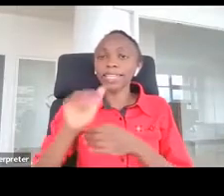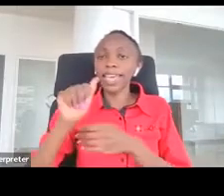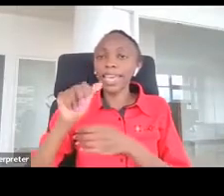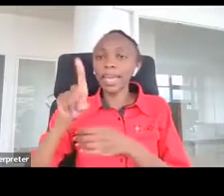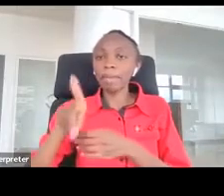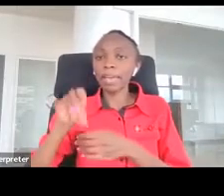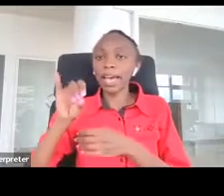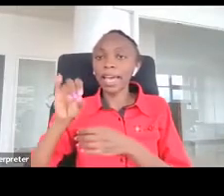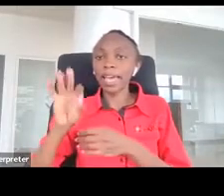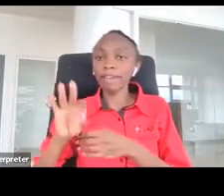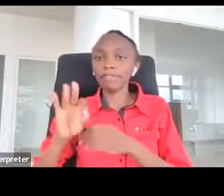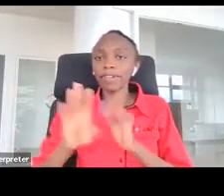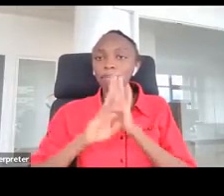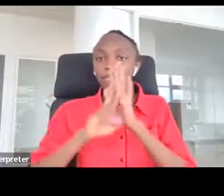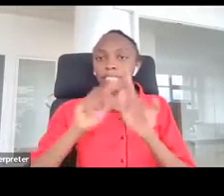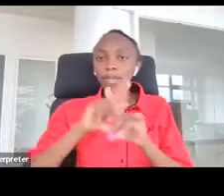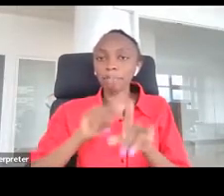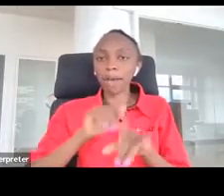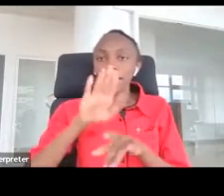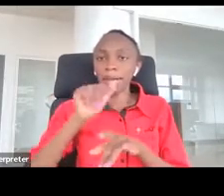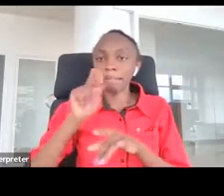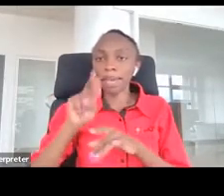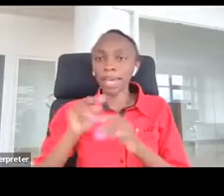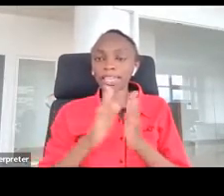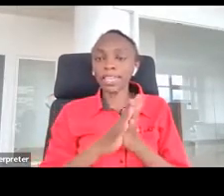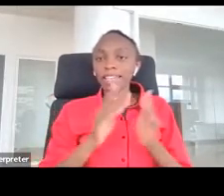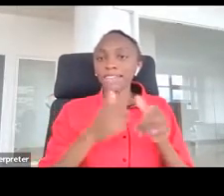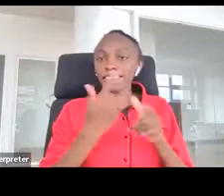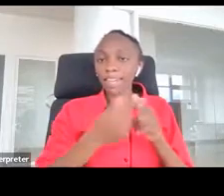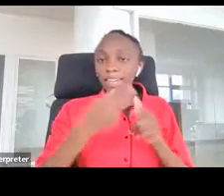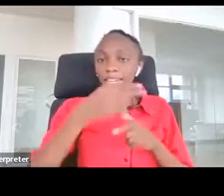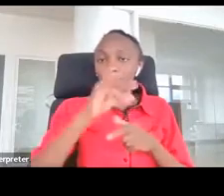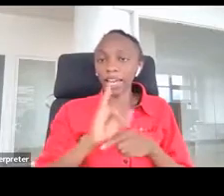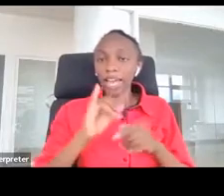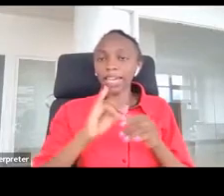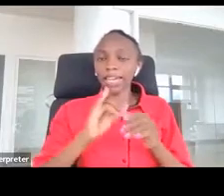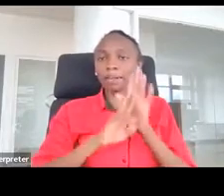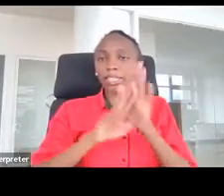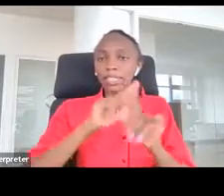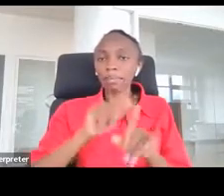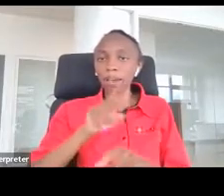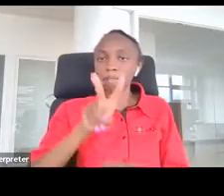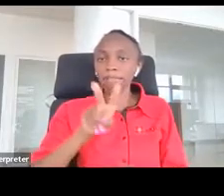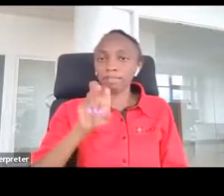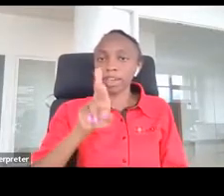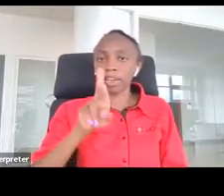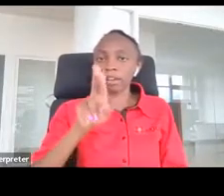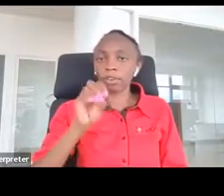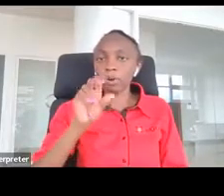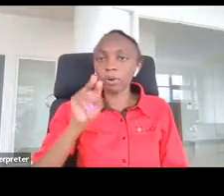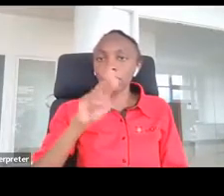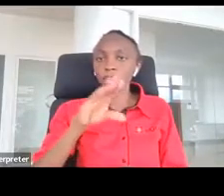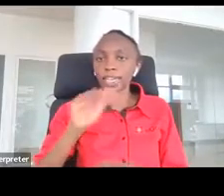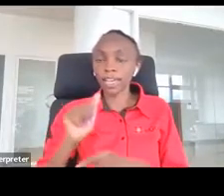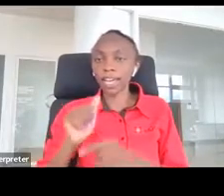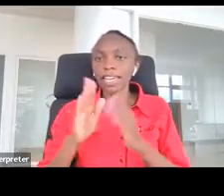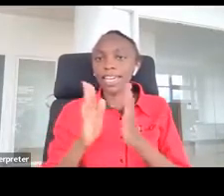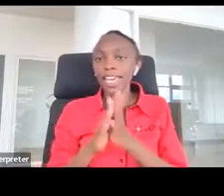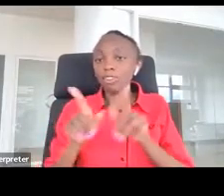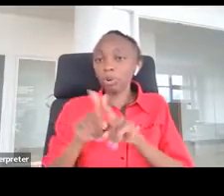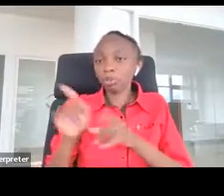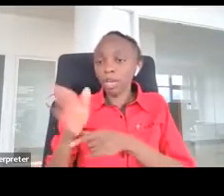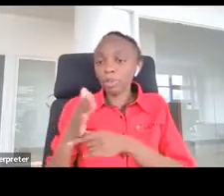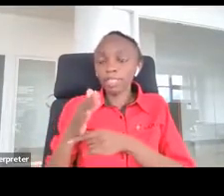Humanity and Inclusion by Veronica, welcome. The Embassy of France in